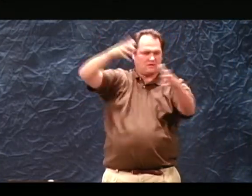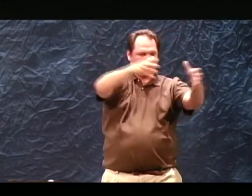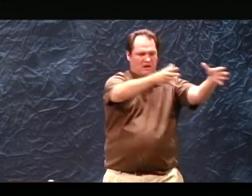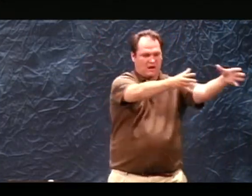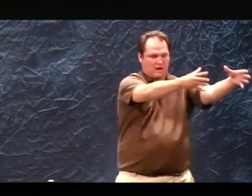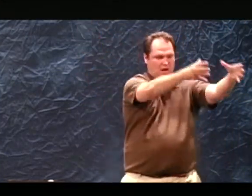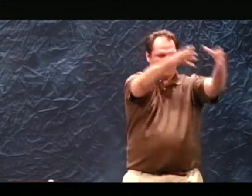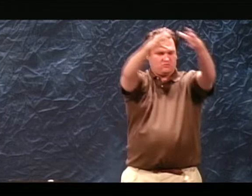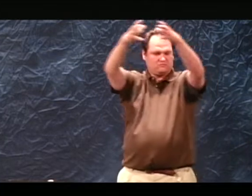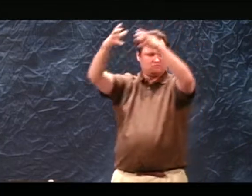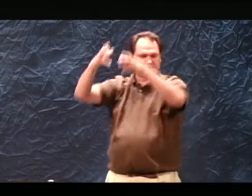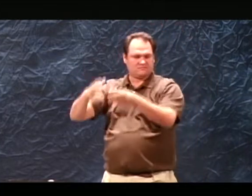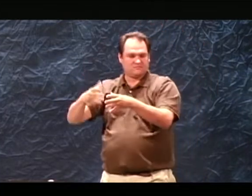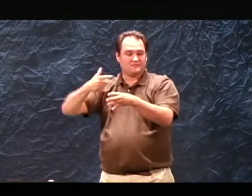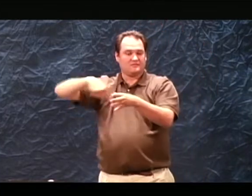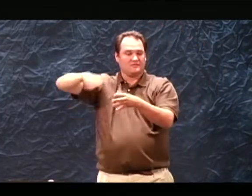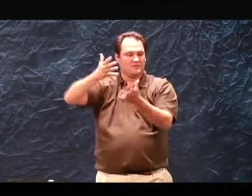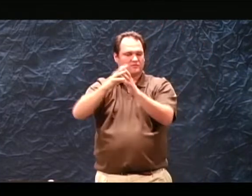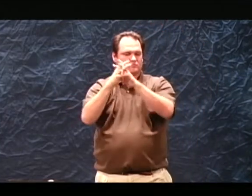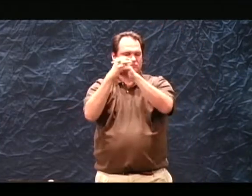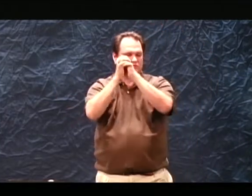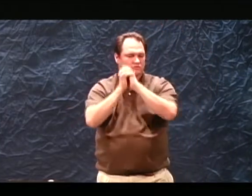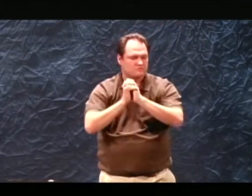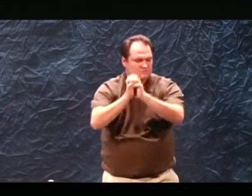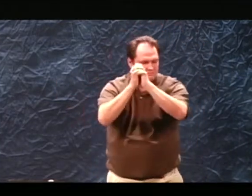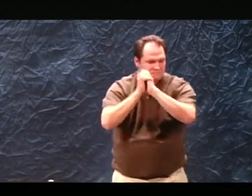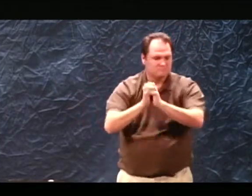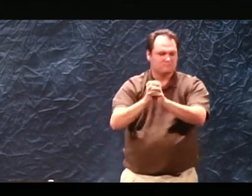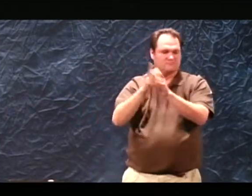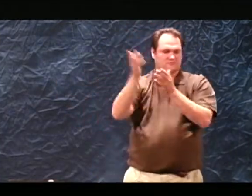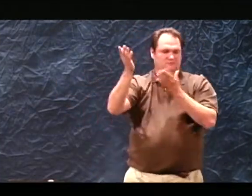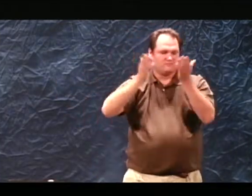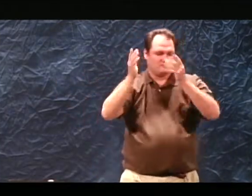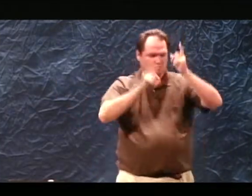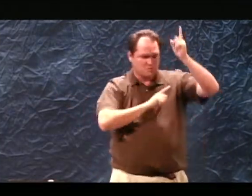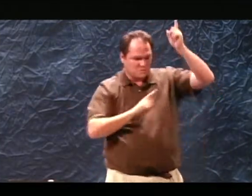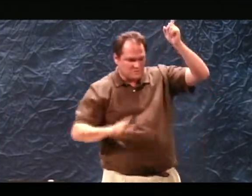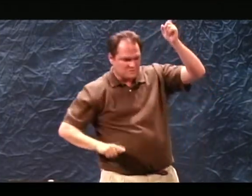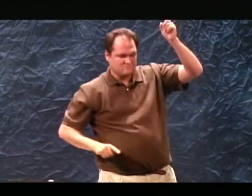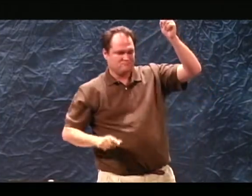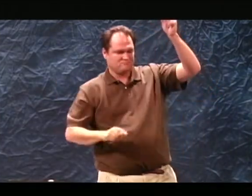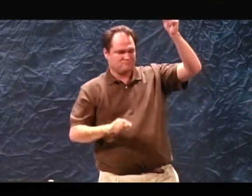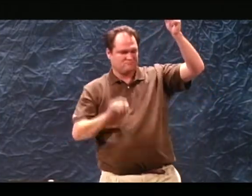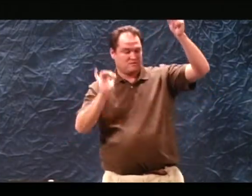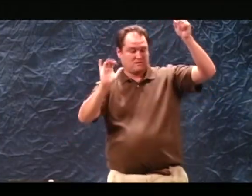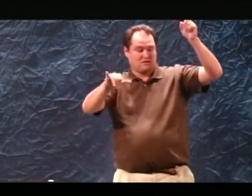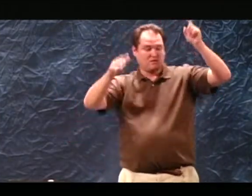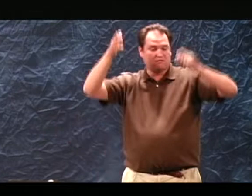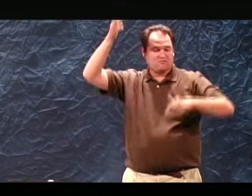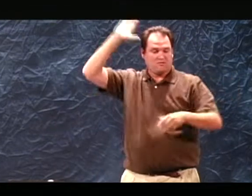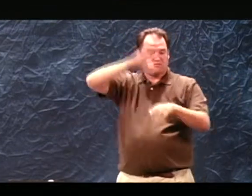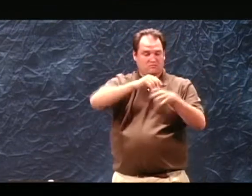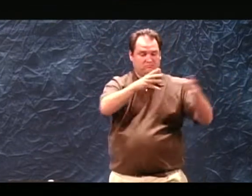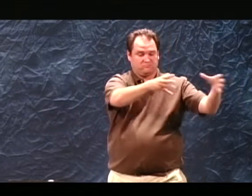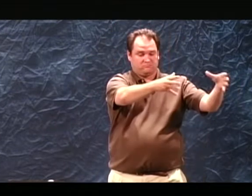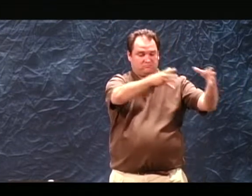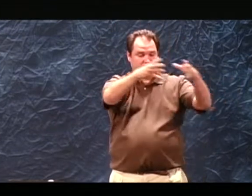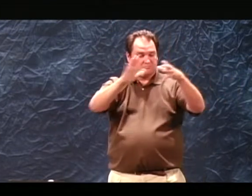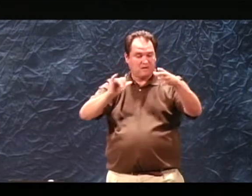to speak and are called out from the world and called to worship and serve the lord god calls them